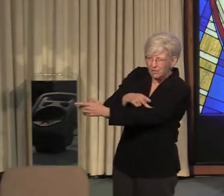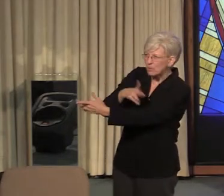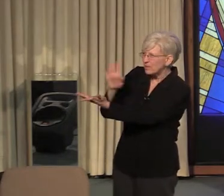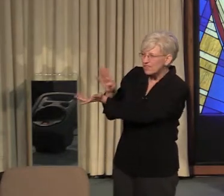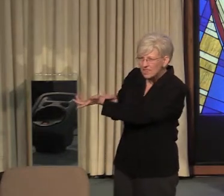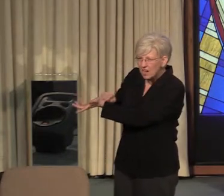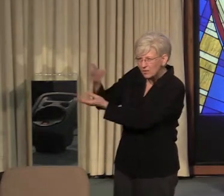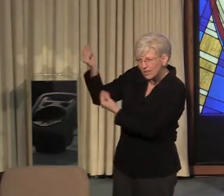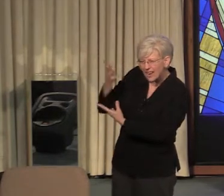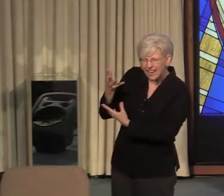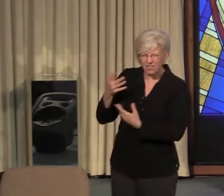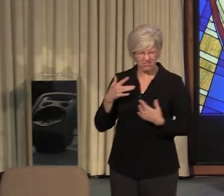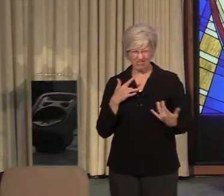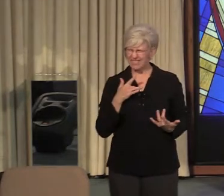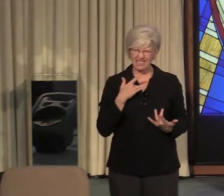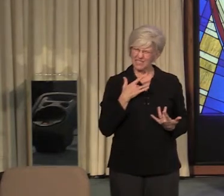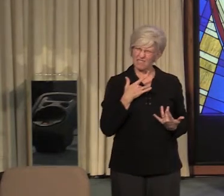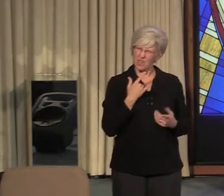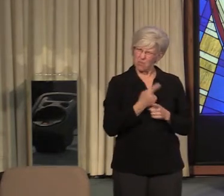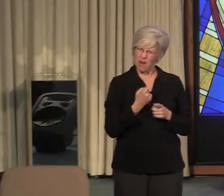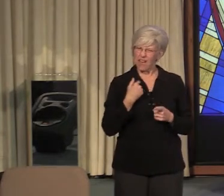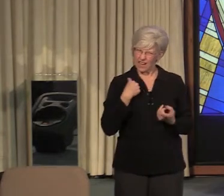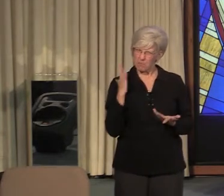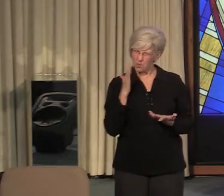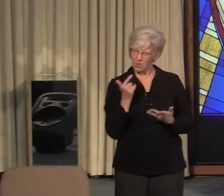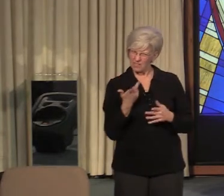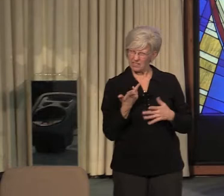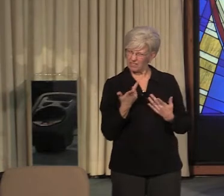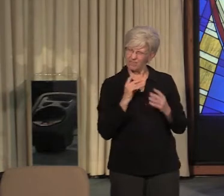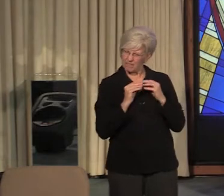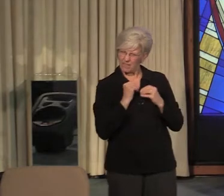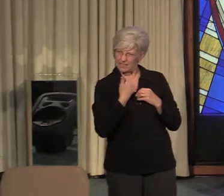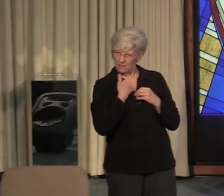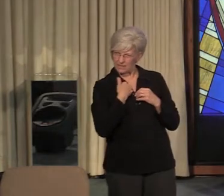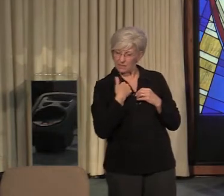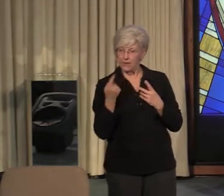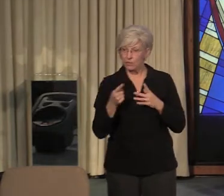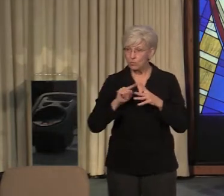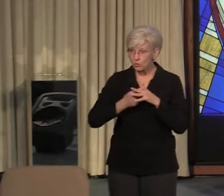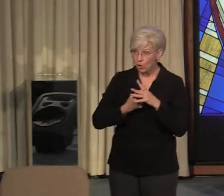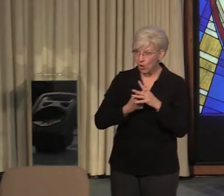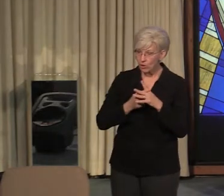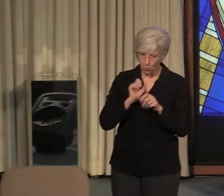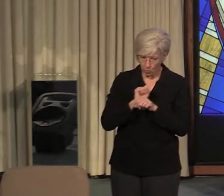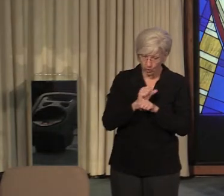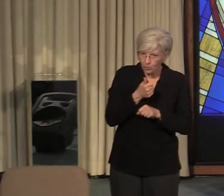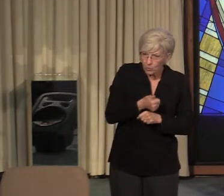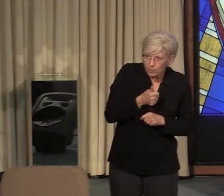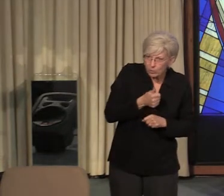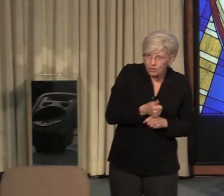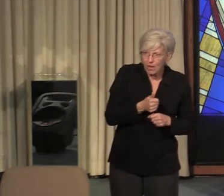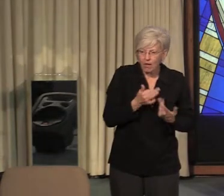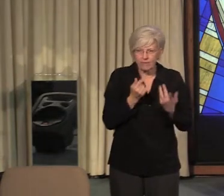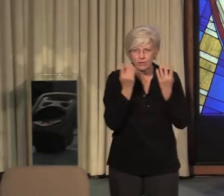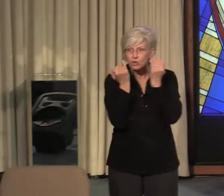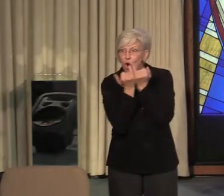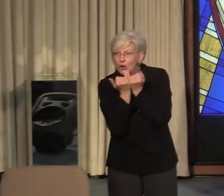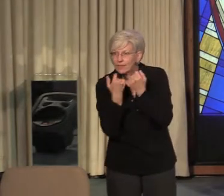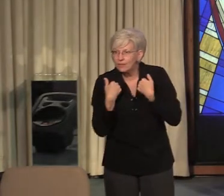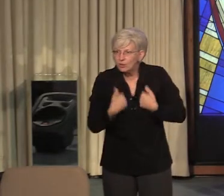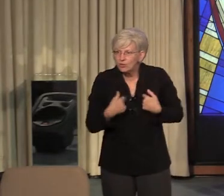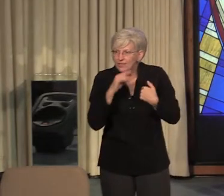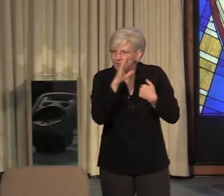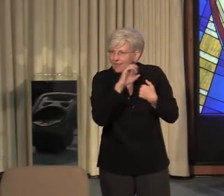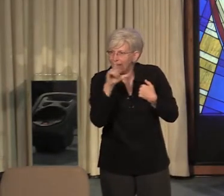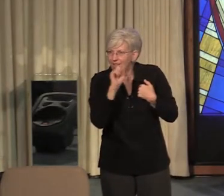right, I'm going to fix it myself. So you start working with yourself the way that Myrtle did, and you know, talking to the cells of your body, talking